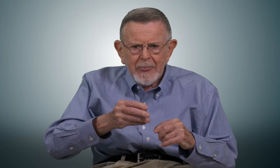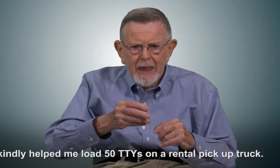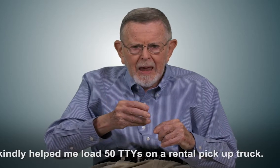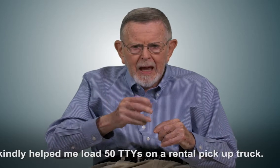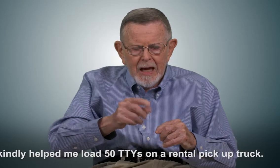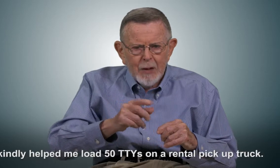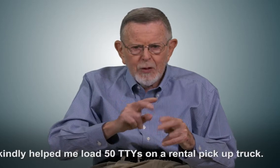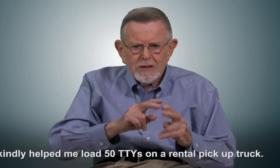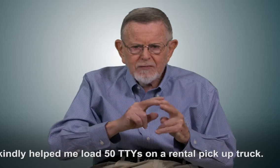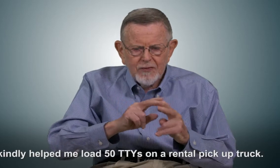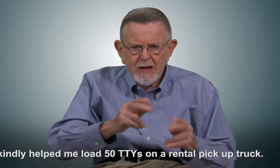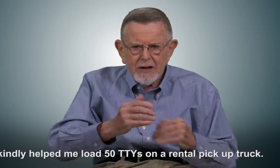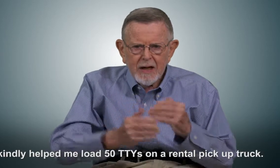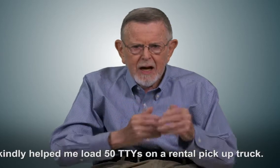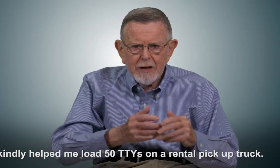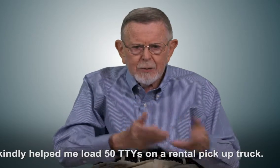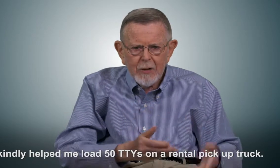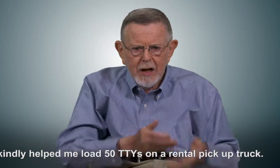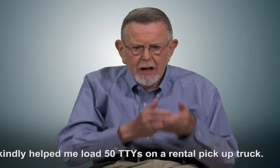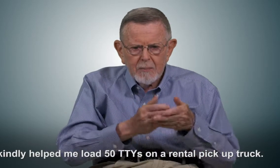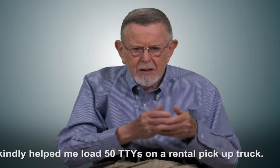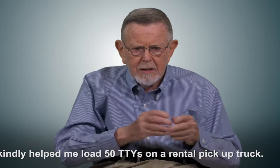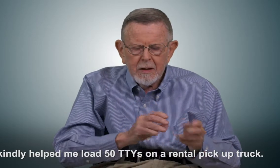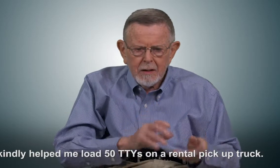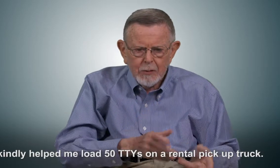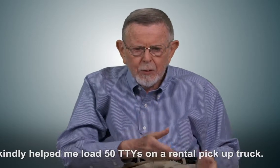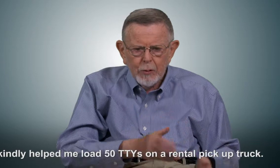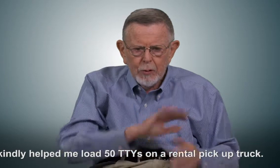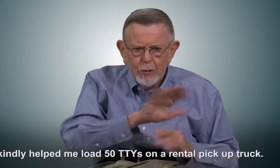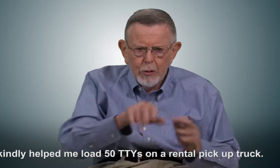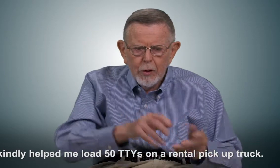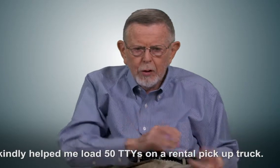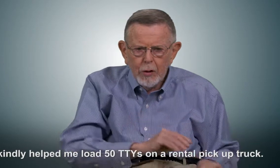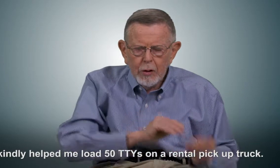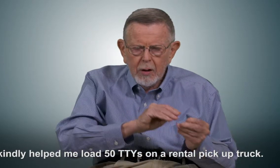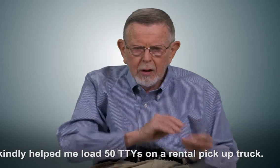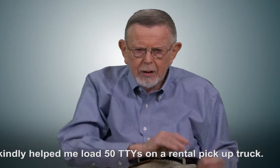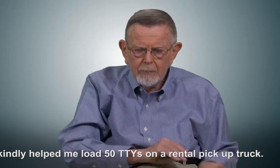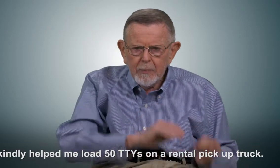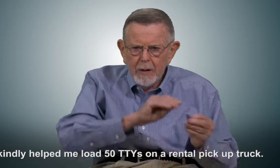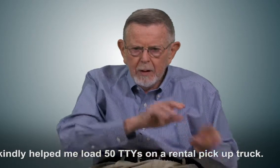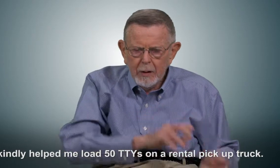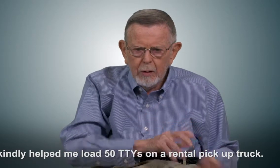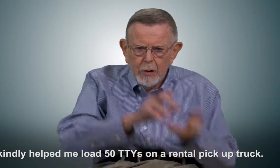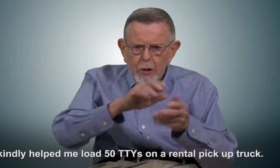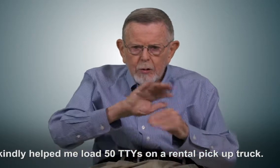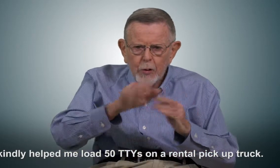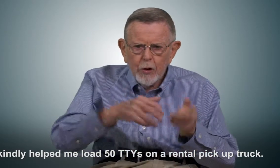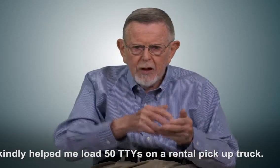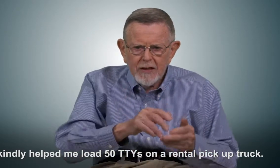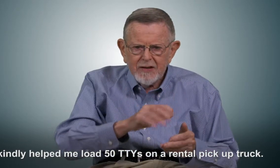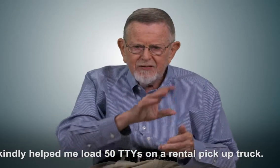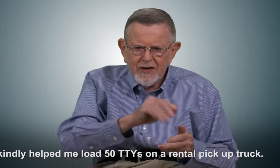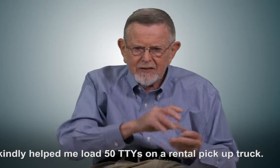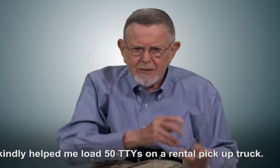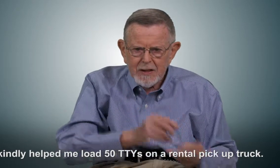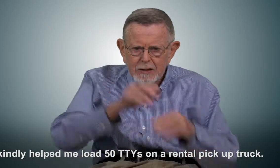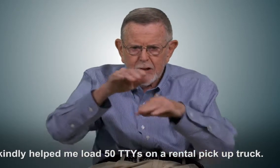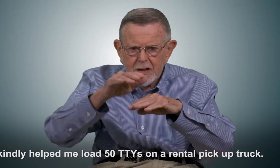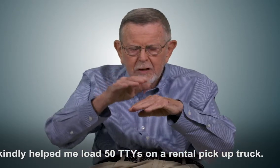He was very kind to help me to load all these 50 machines